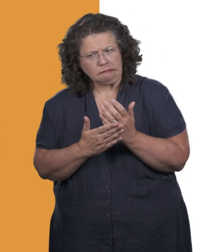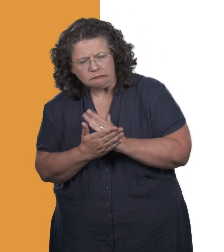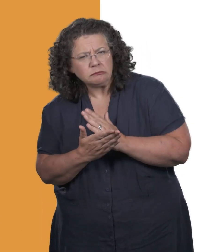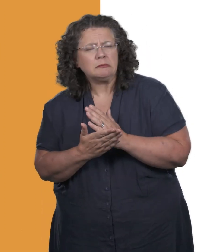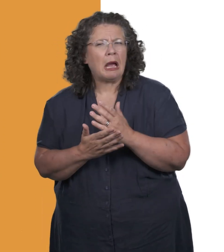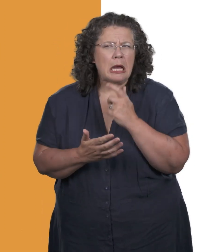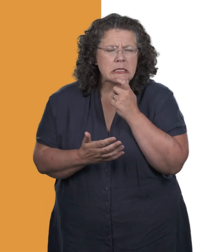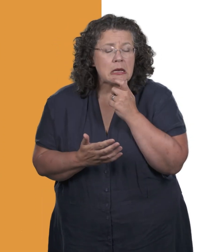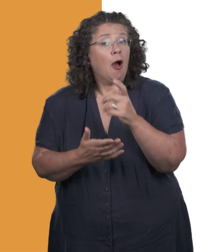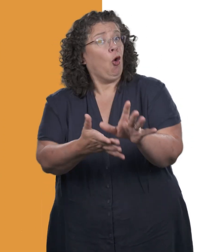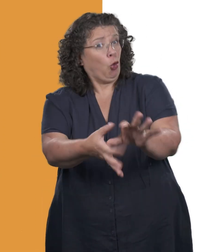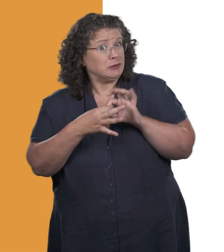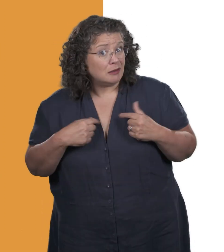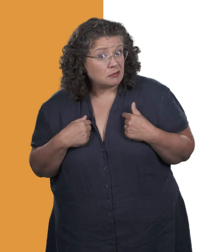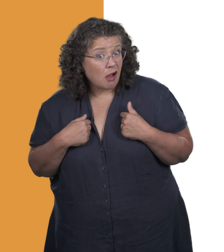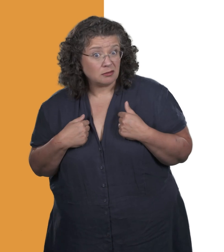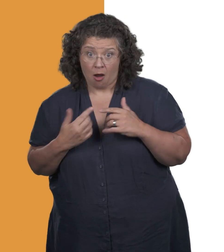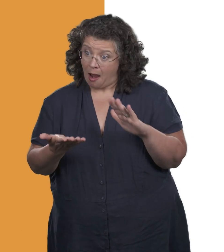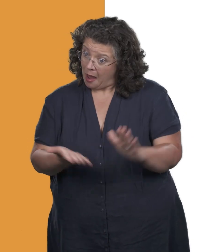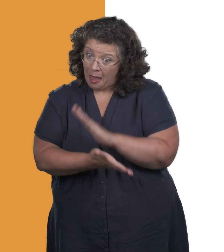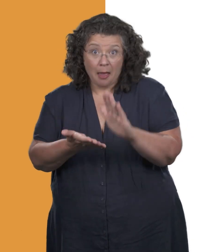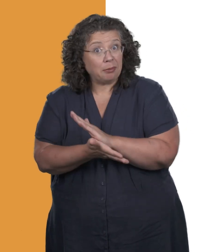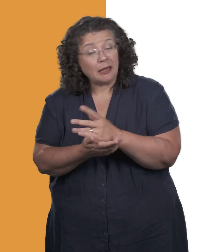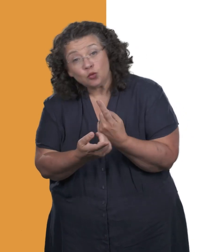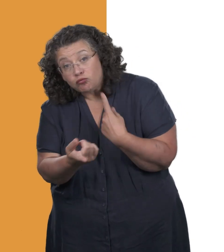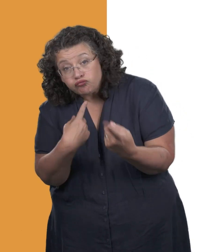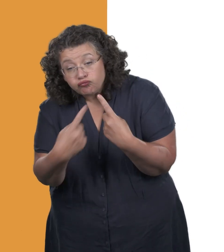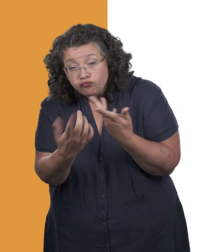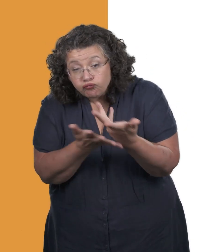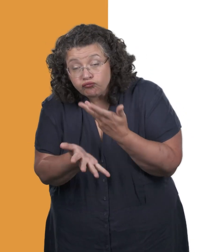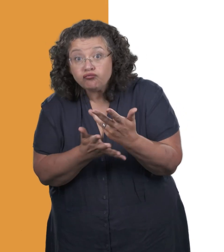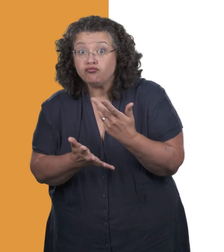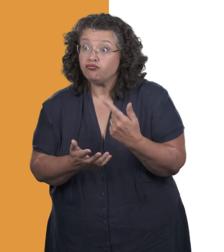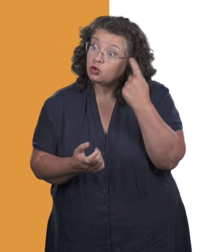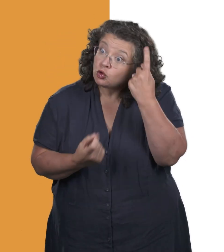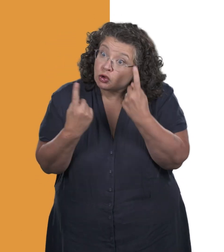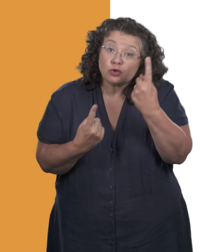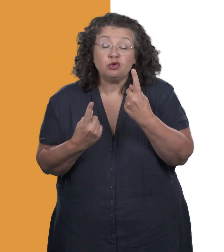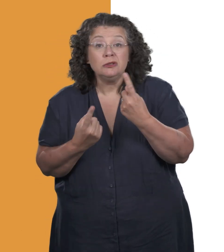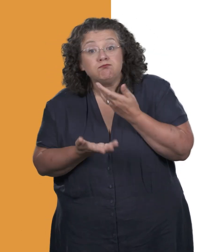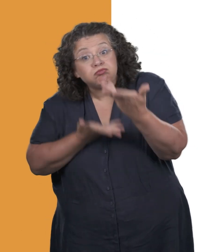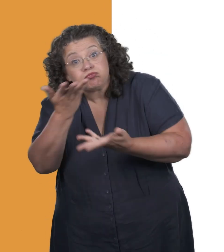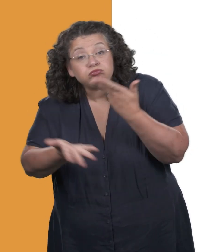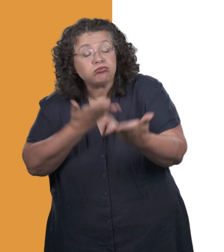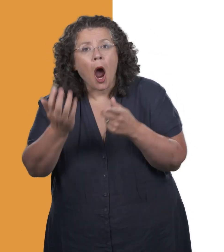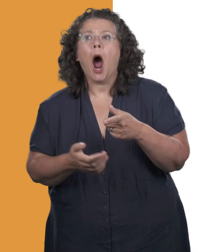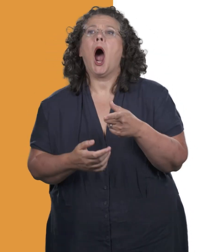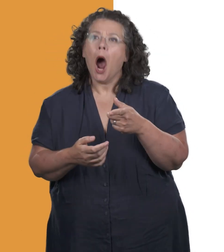uncertain about this, please contact us, and we will be happy to discuss and make suggestions.